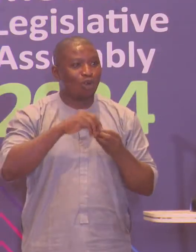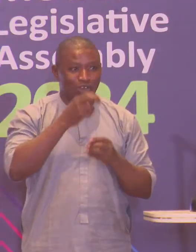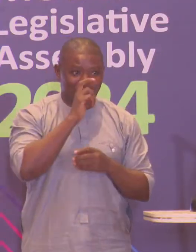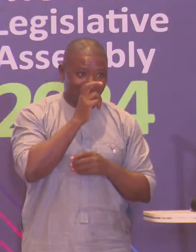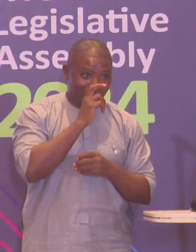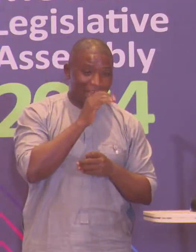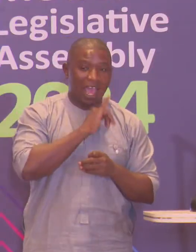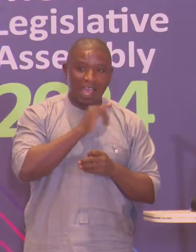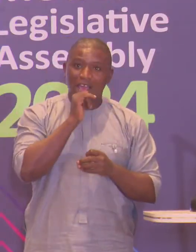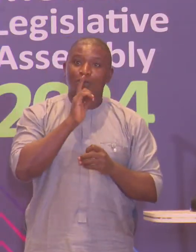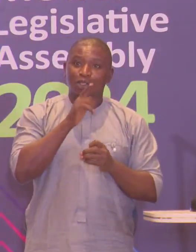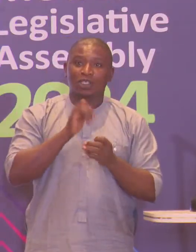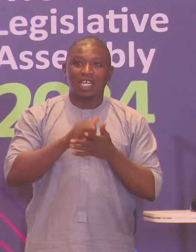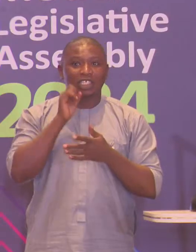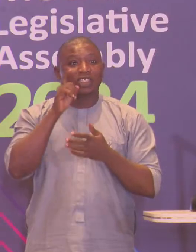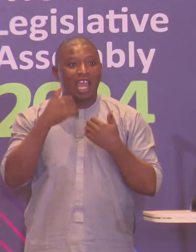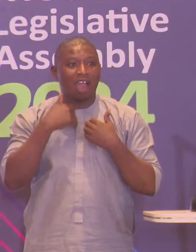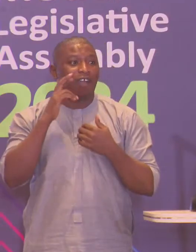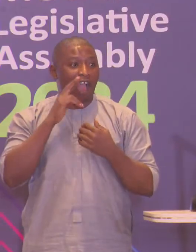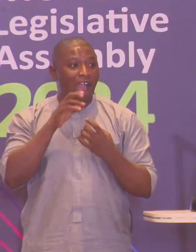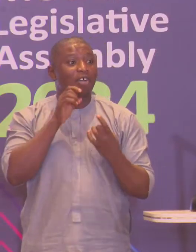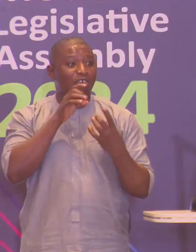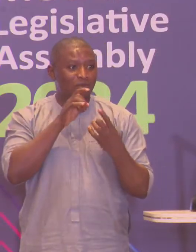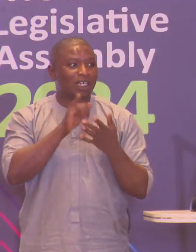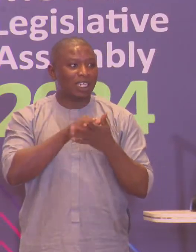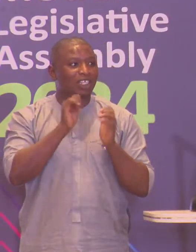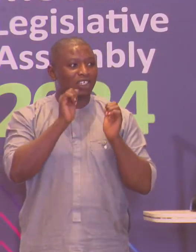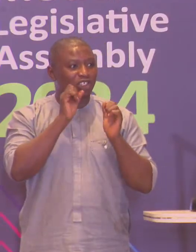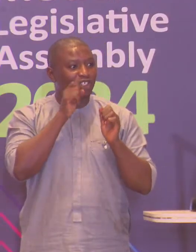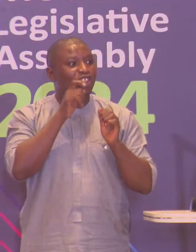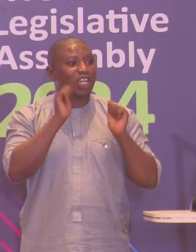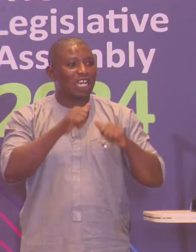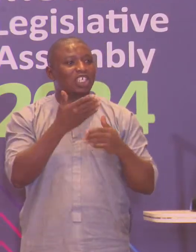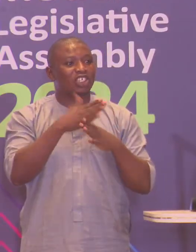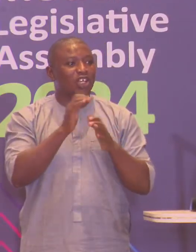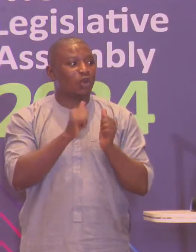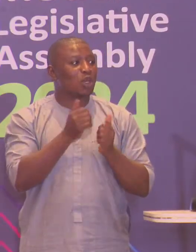has her feedback that she can share with some of us